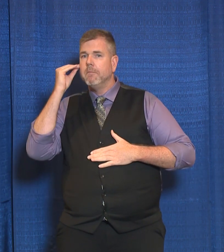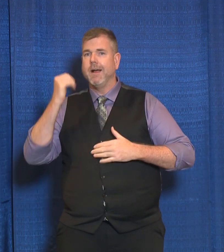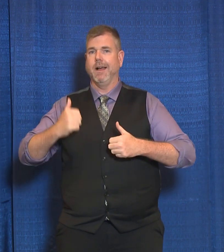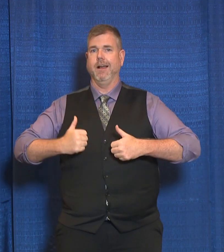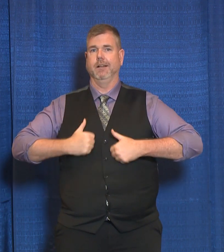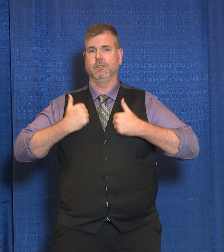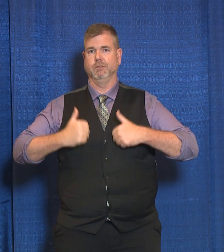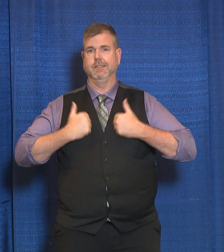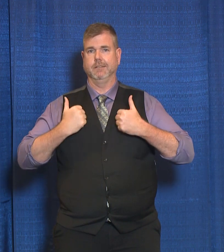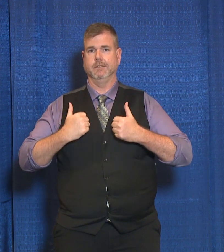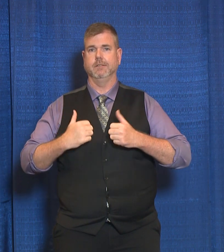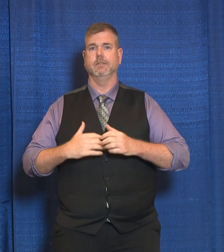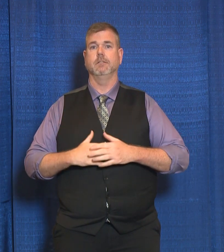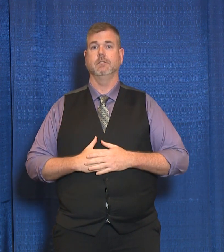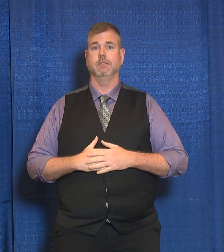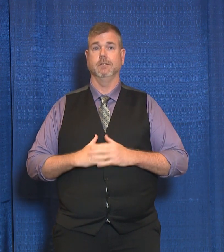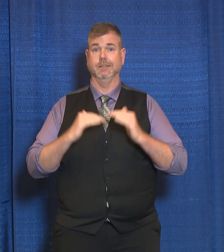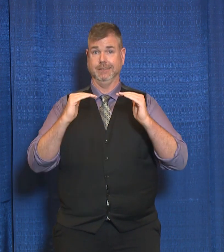vote.